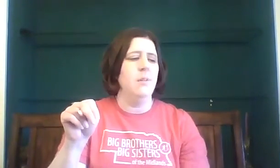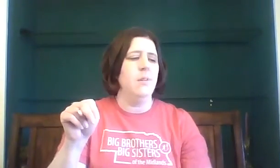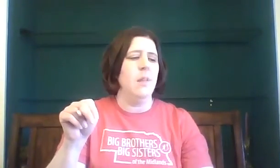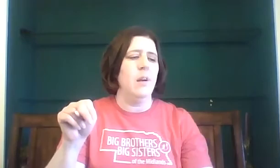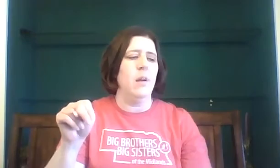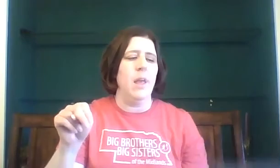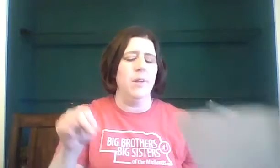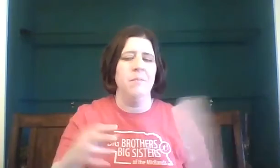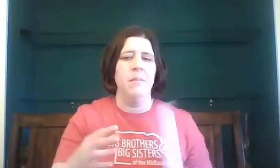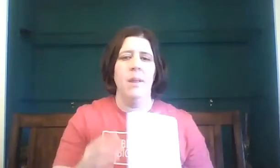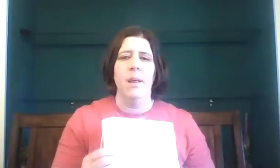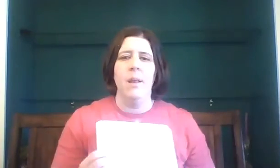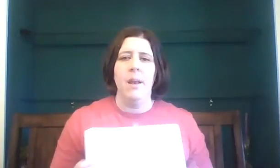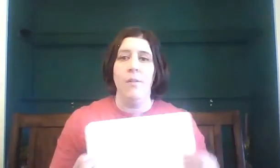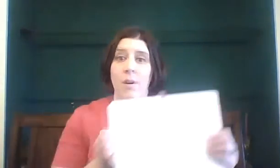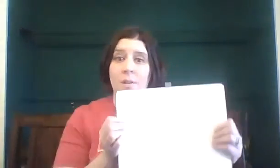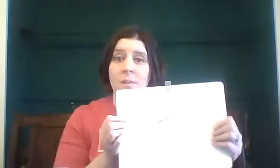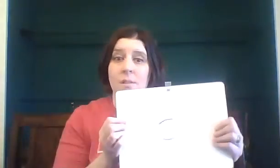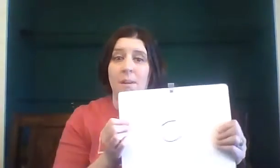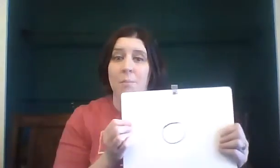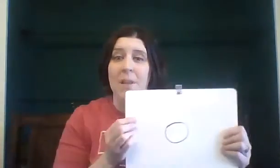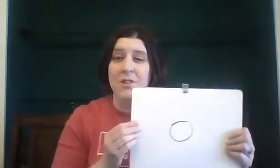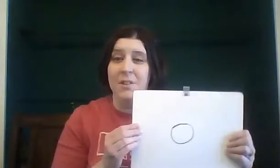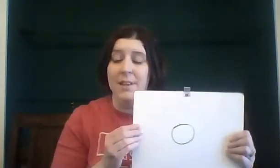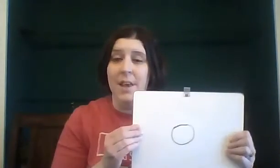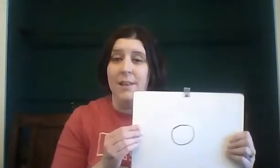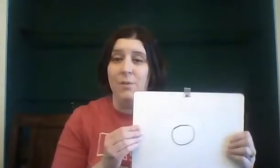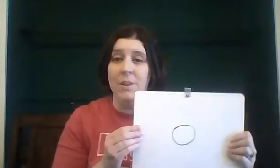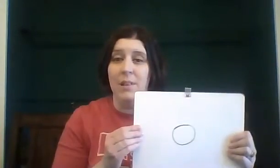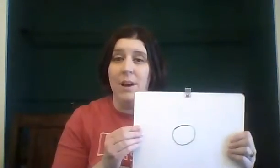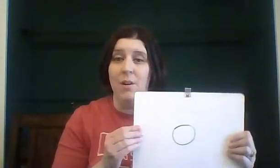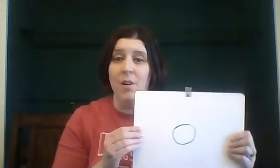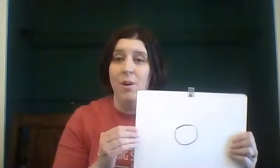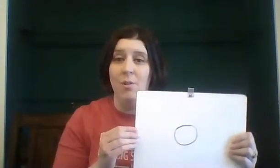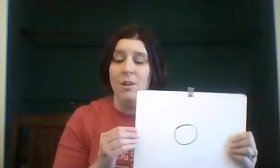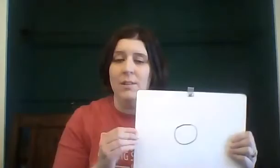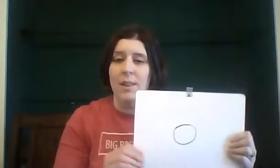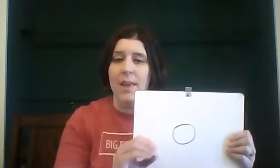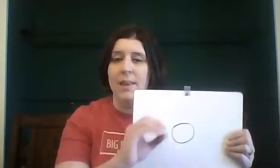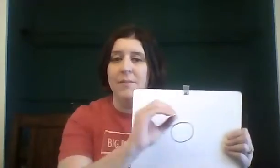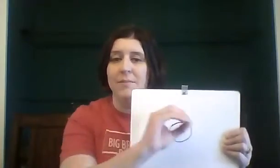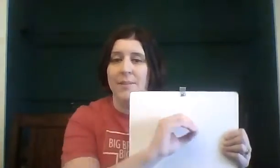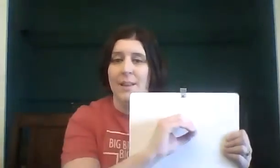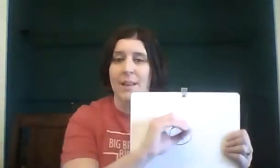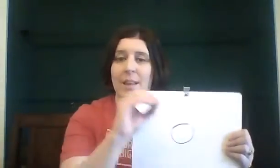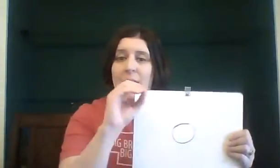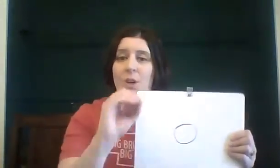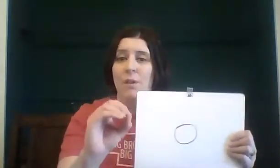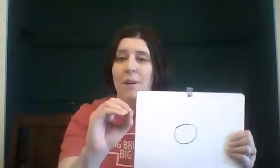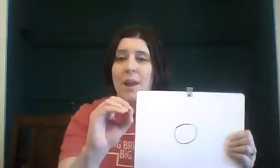your letter N. Now O, I bet you can guess what the letter O looks like. You are right if